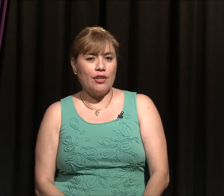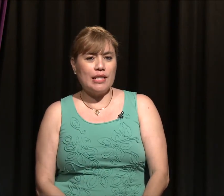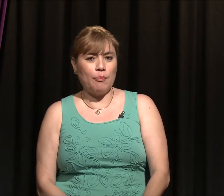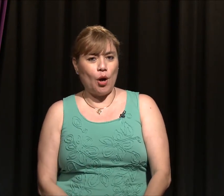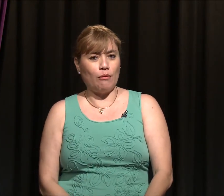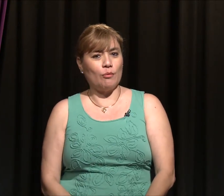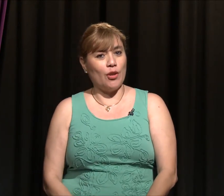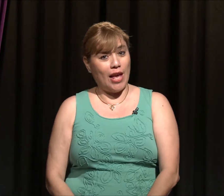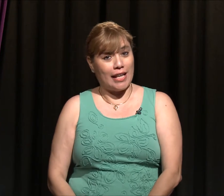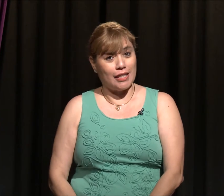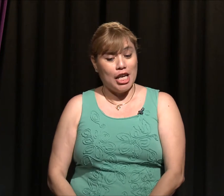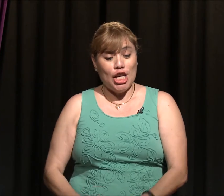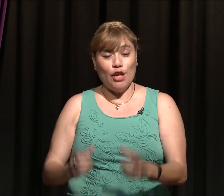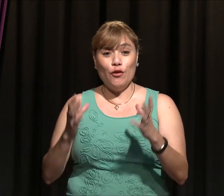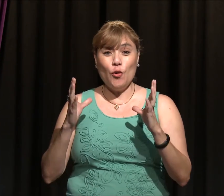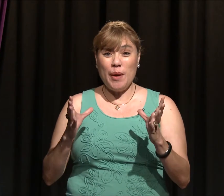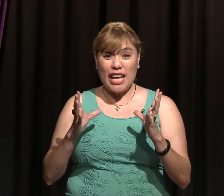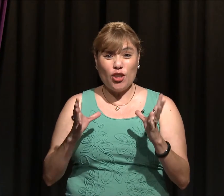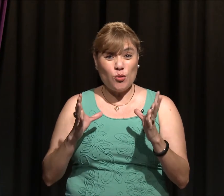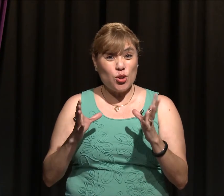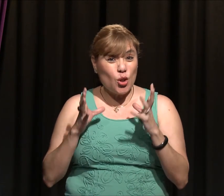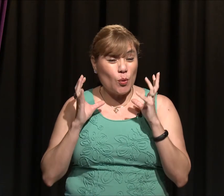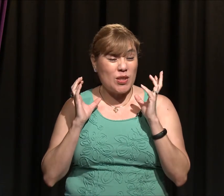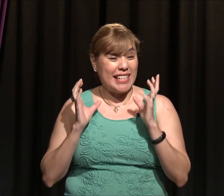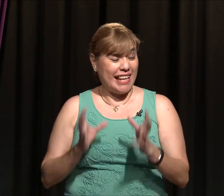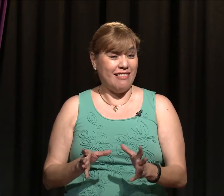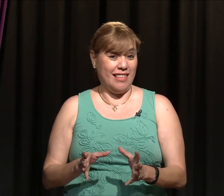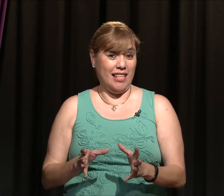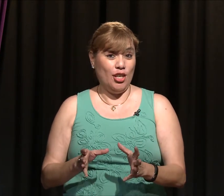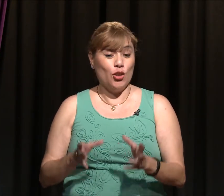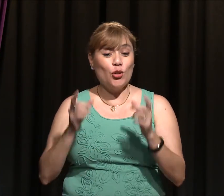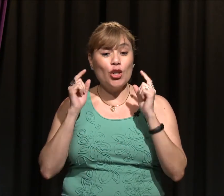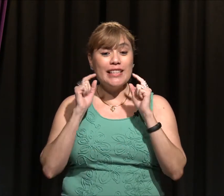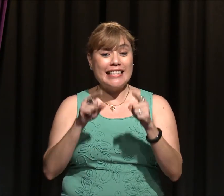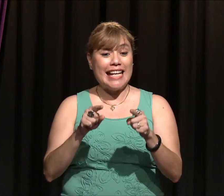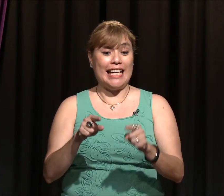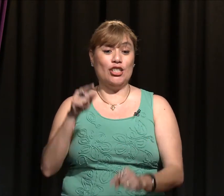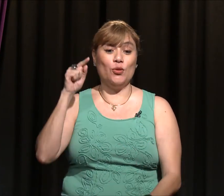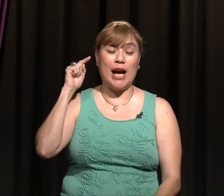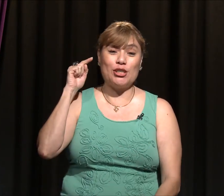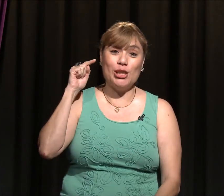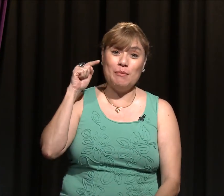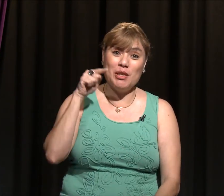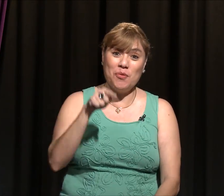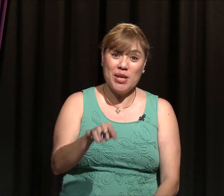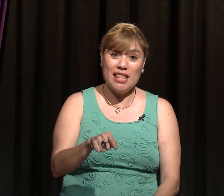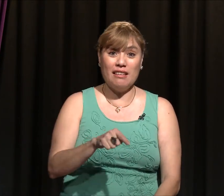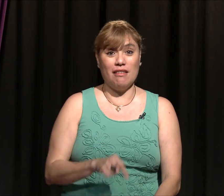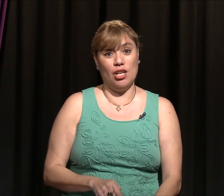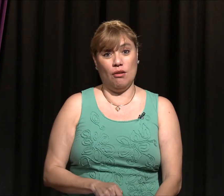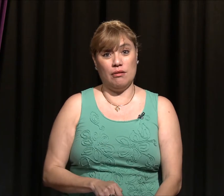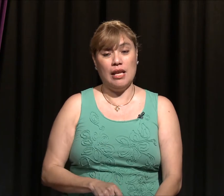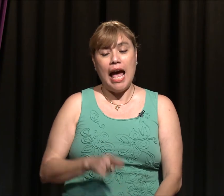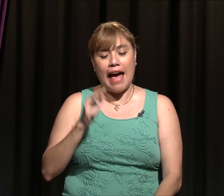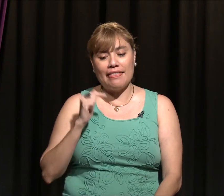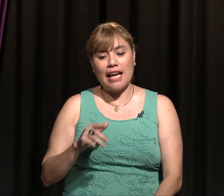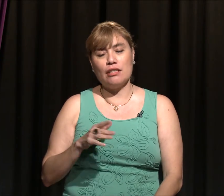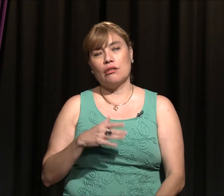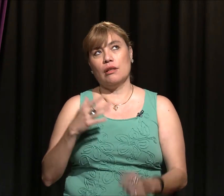is a problem with that. If you make those notes lengthy, you're going to tend to actually be reading the notes. And that is going to